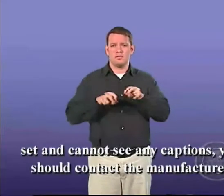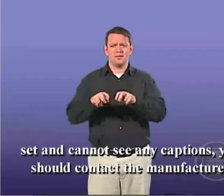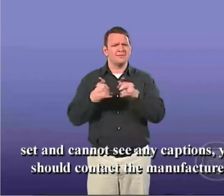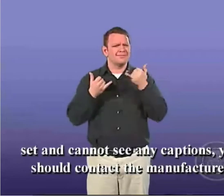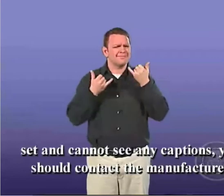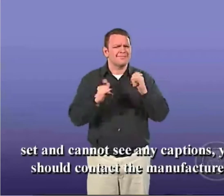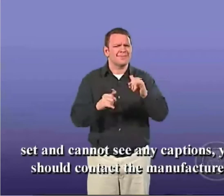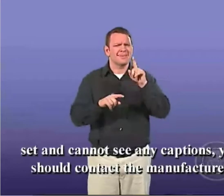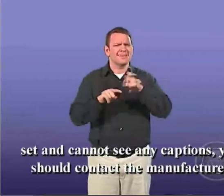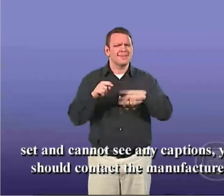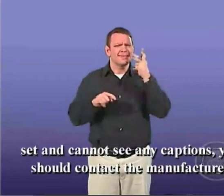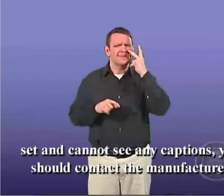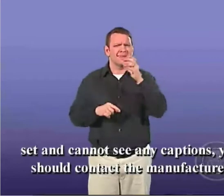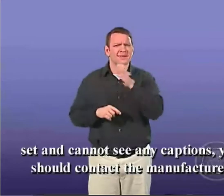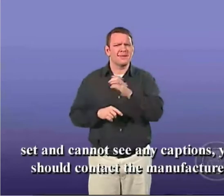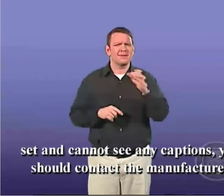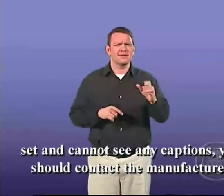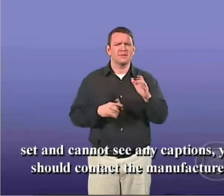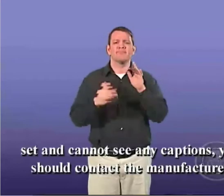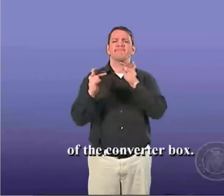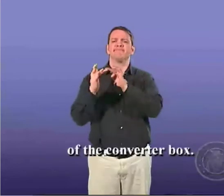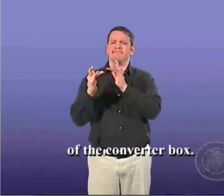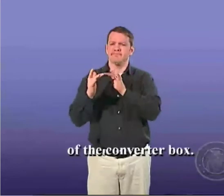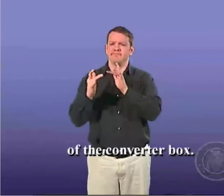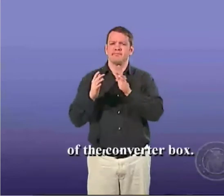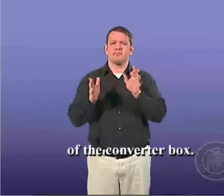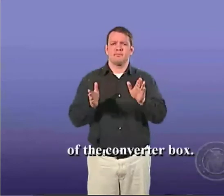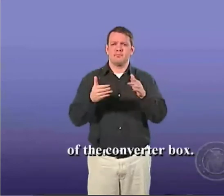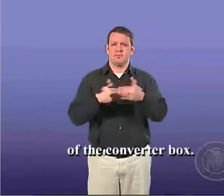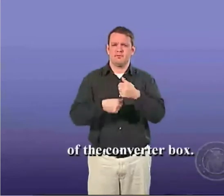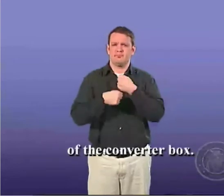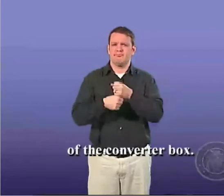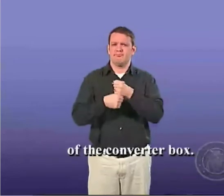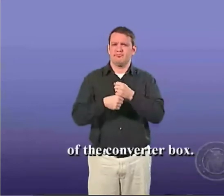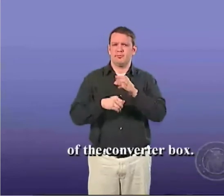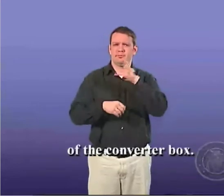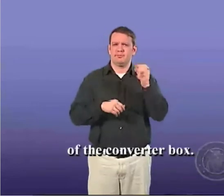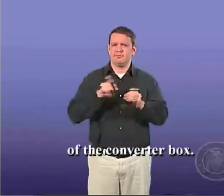you should contact the manufacturer of the converter box.